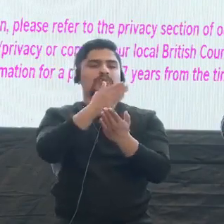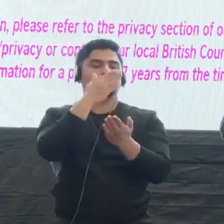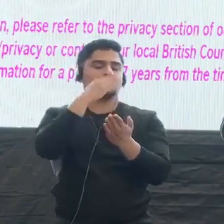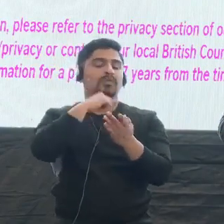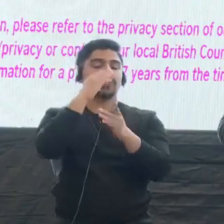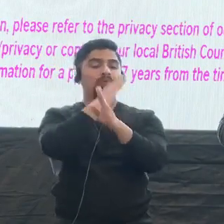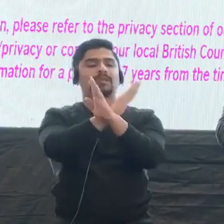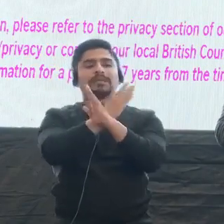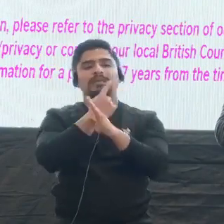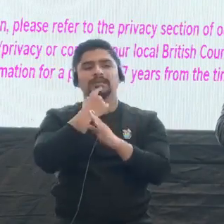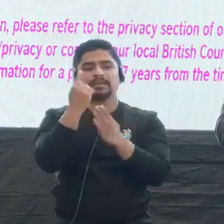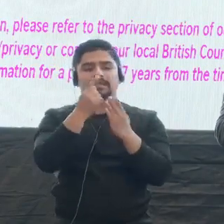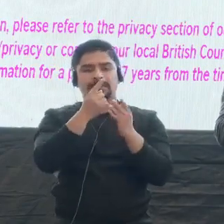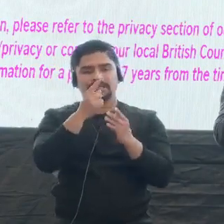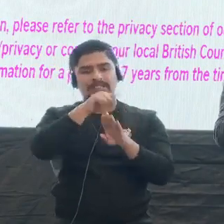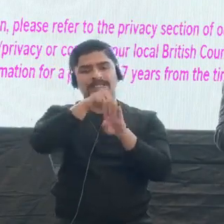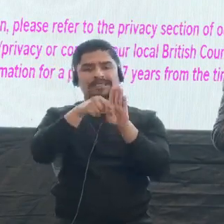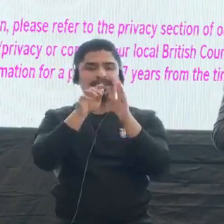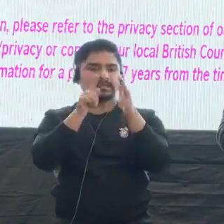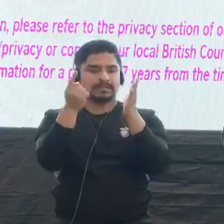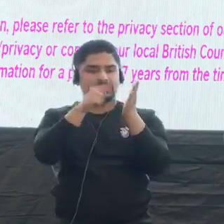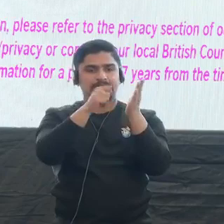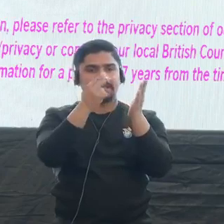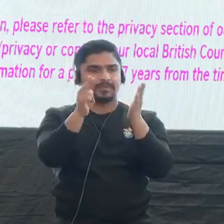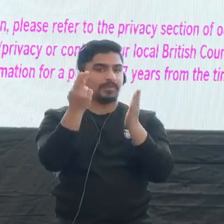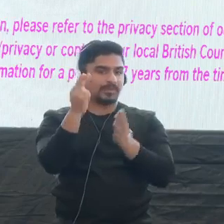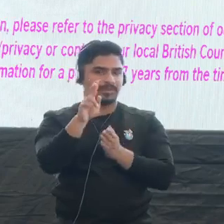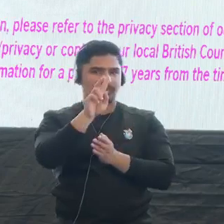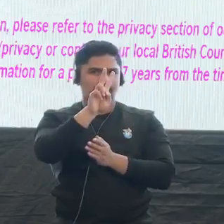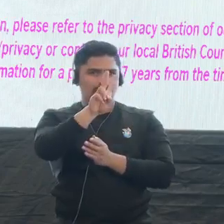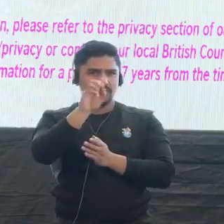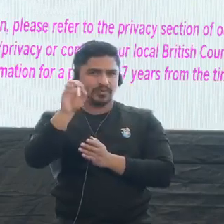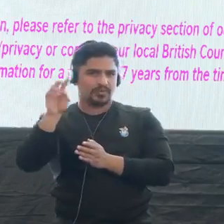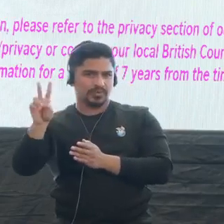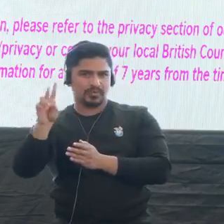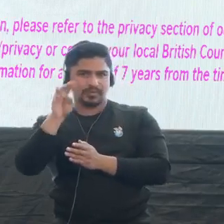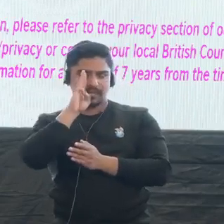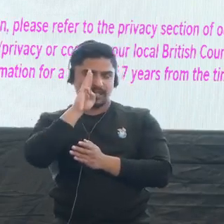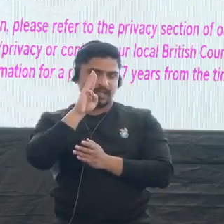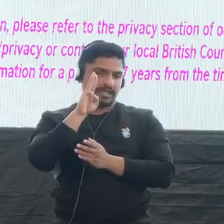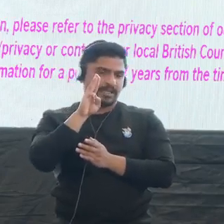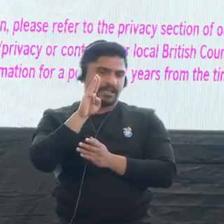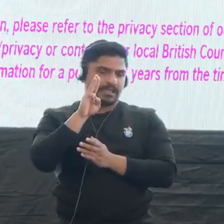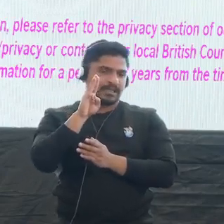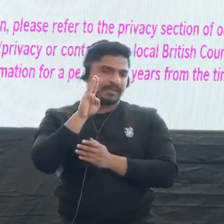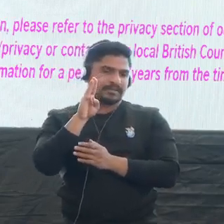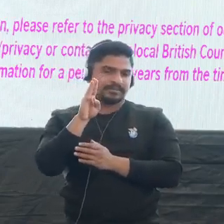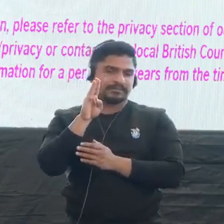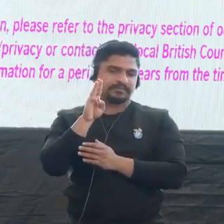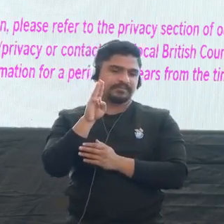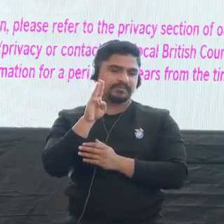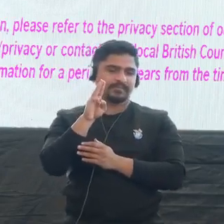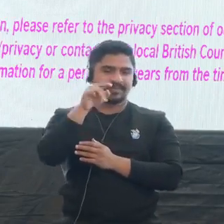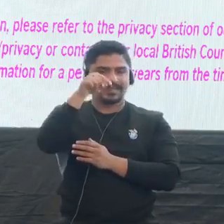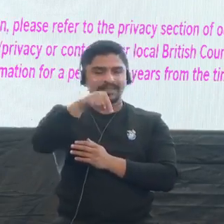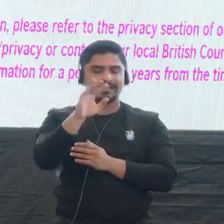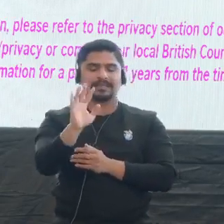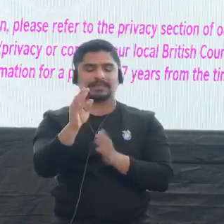86th Indian Constitutional Amendment came, and it says about